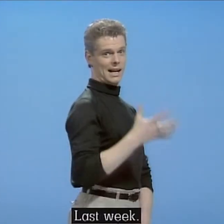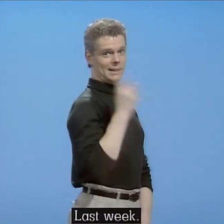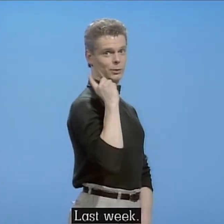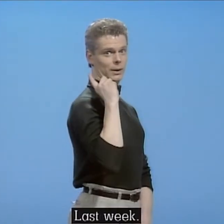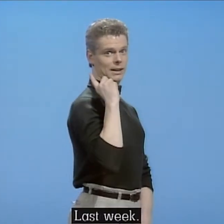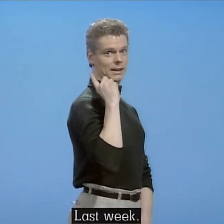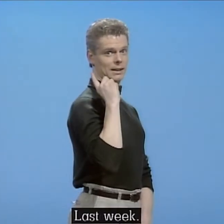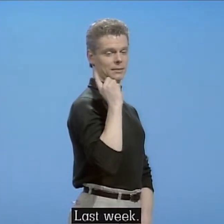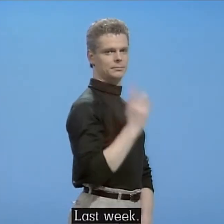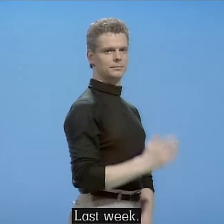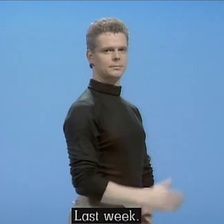Last week.